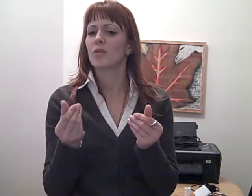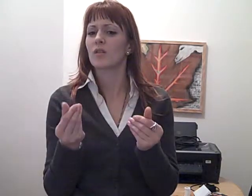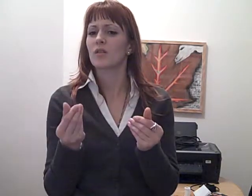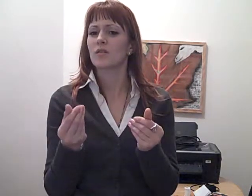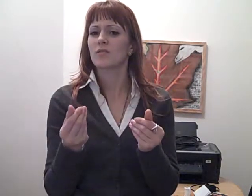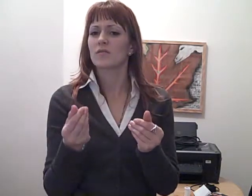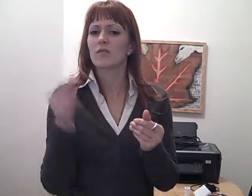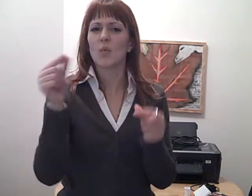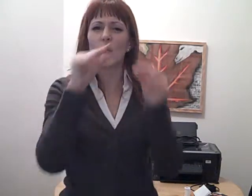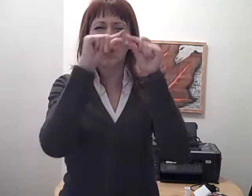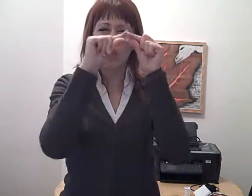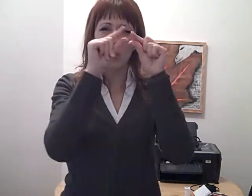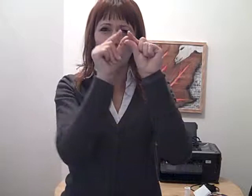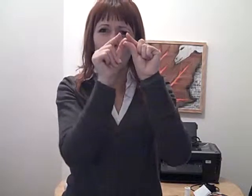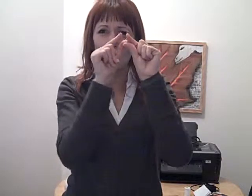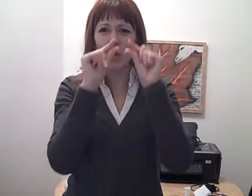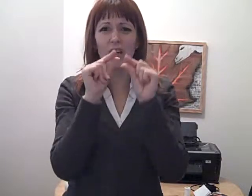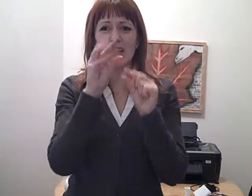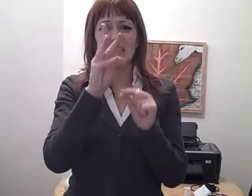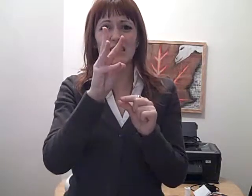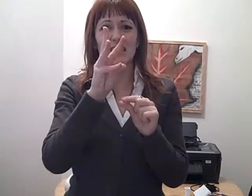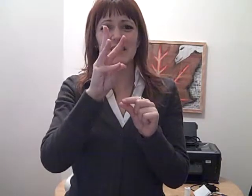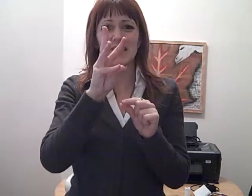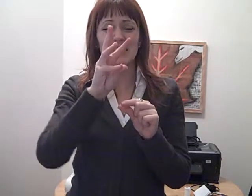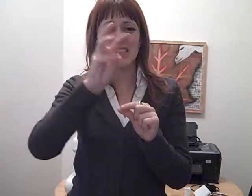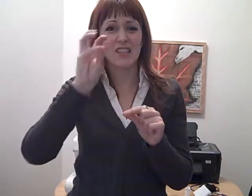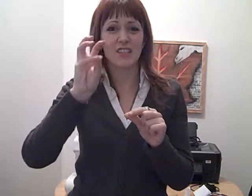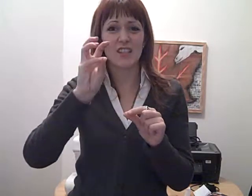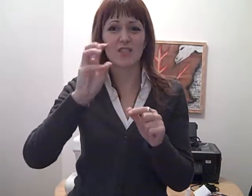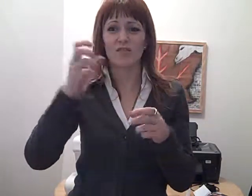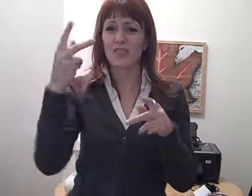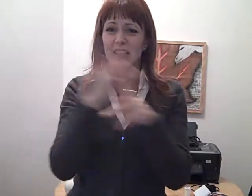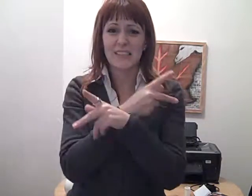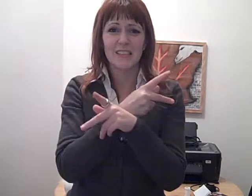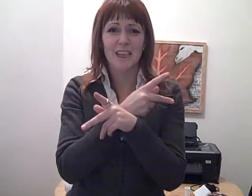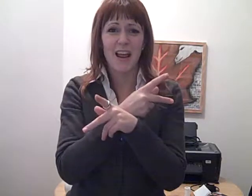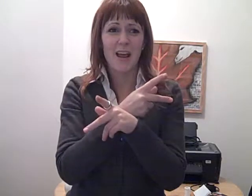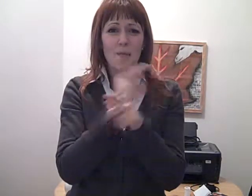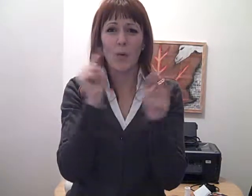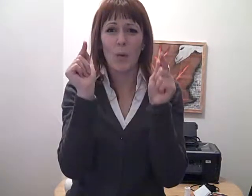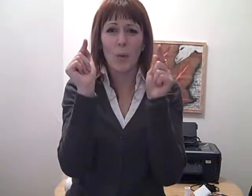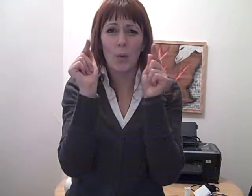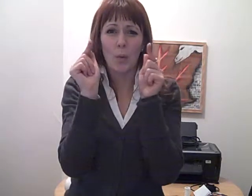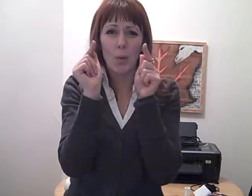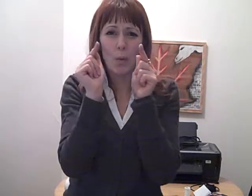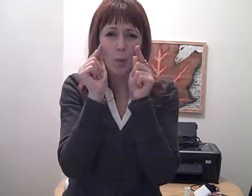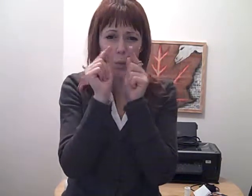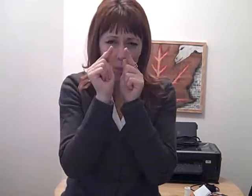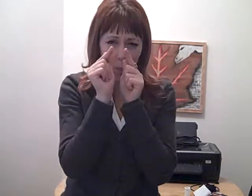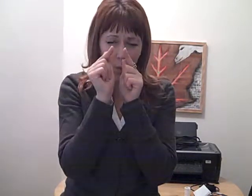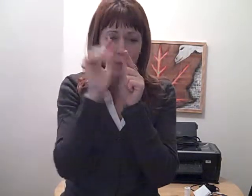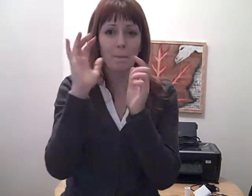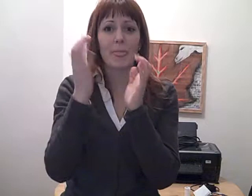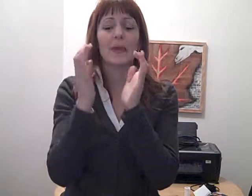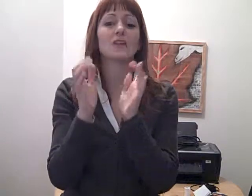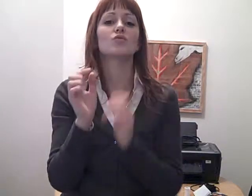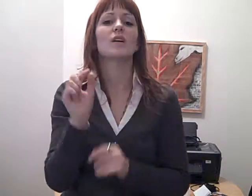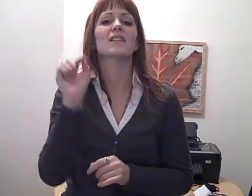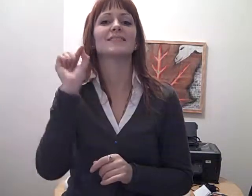of it is 600 times smaller than the width of a decimal place. And it